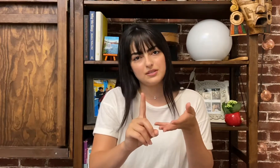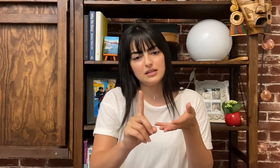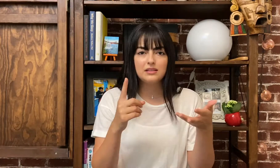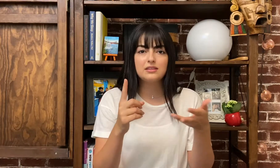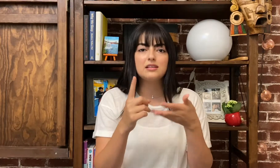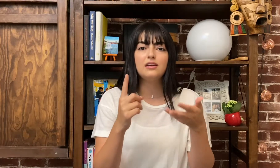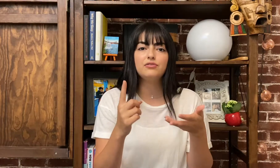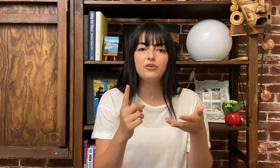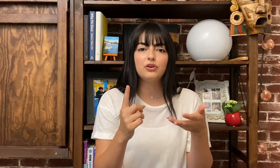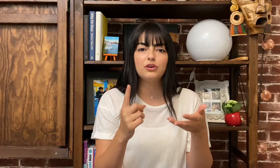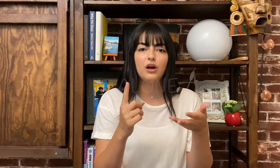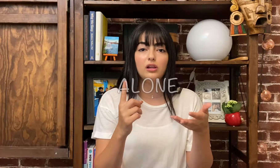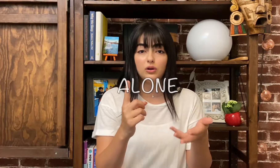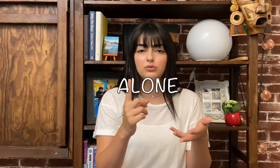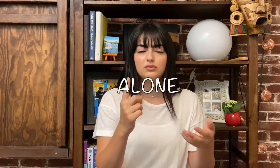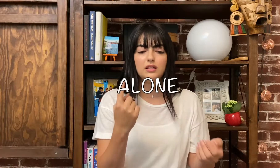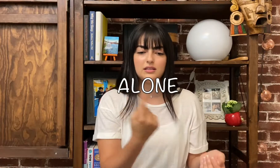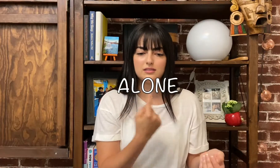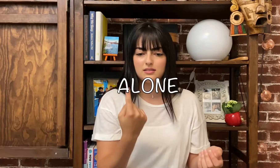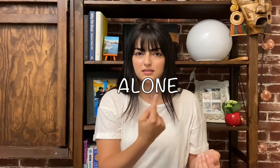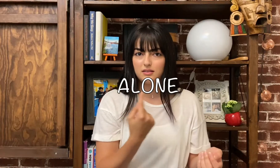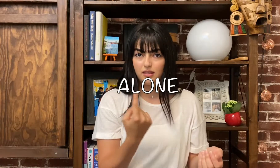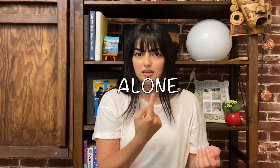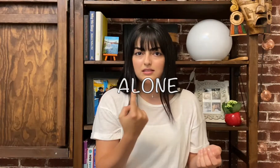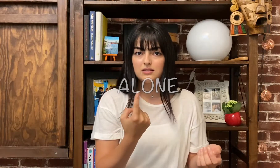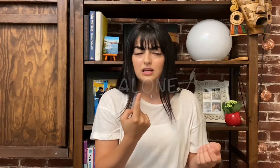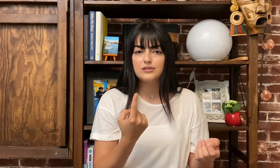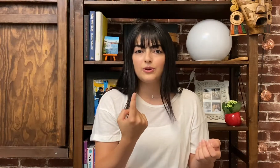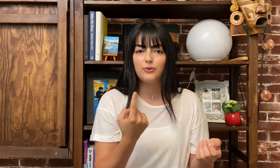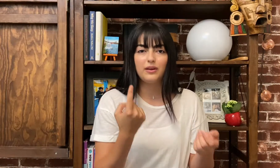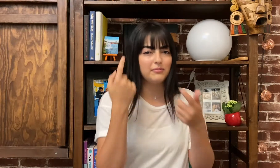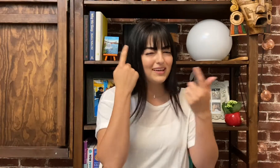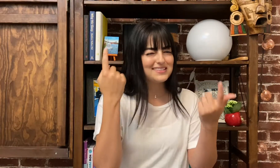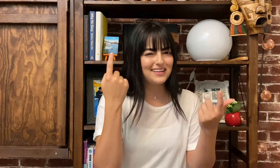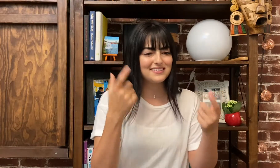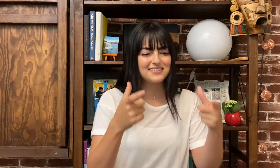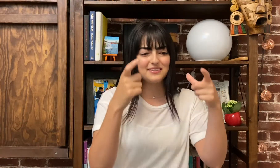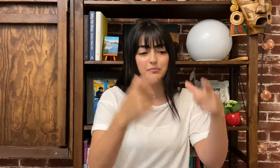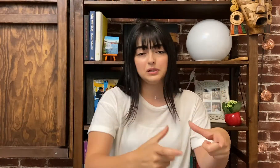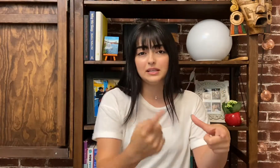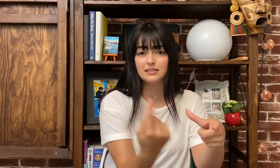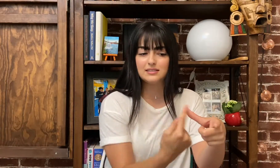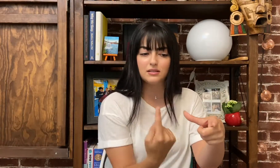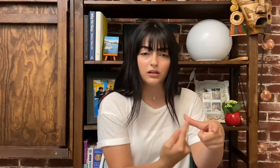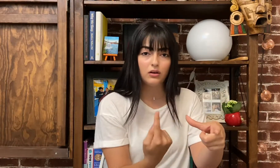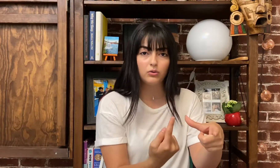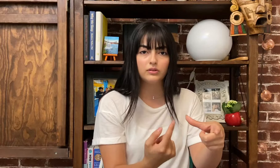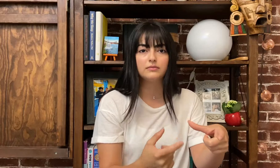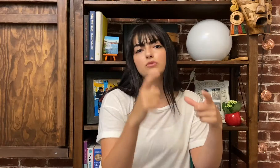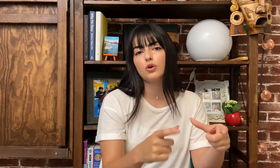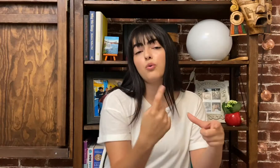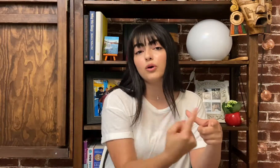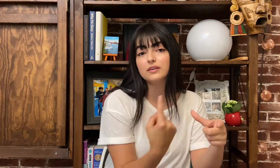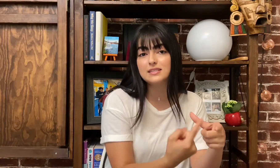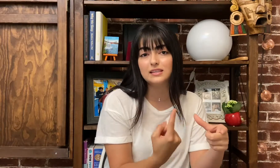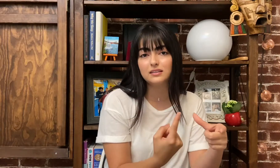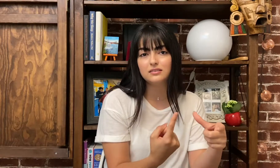person. The sign for alone is this, so it makes sense. Place, alone, quarantine,